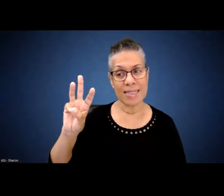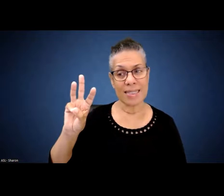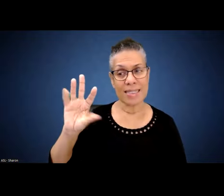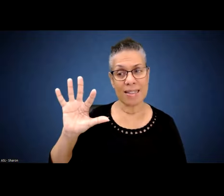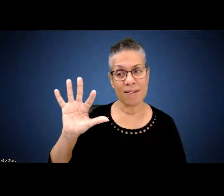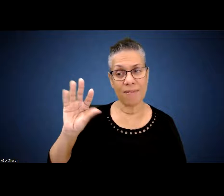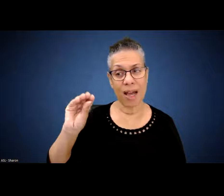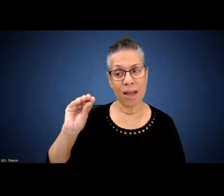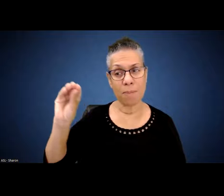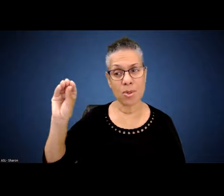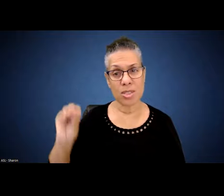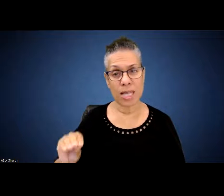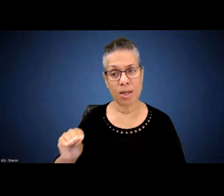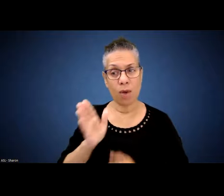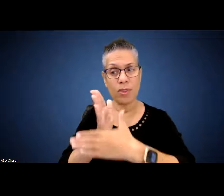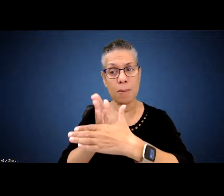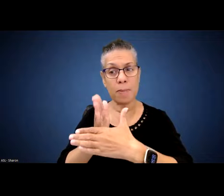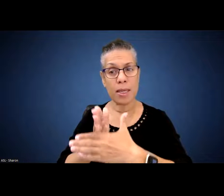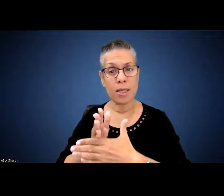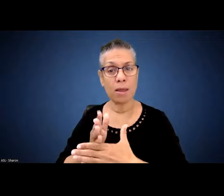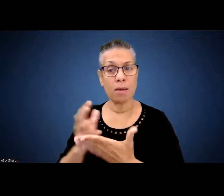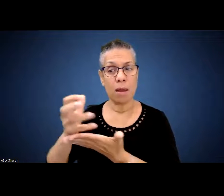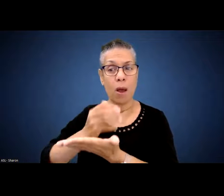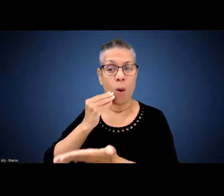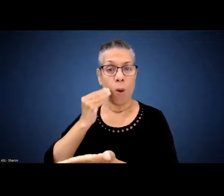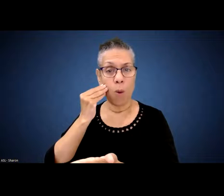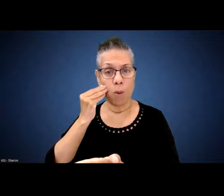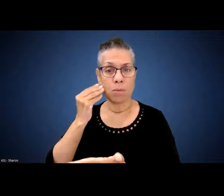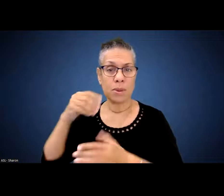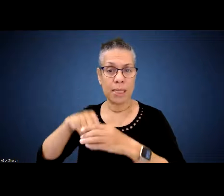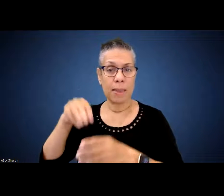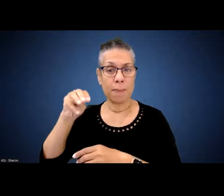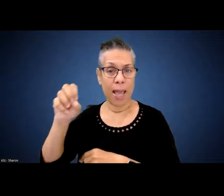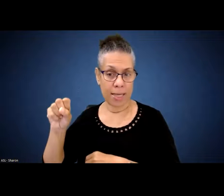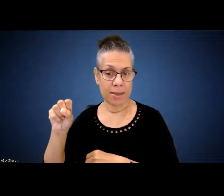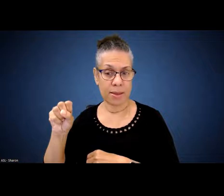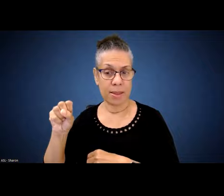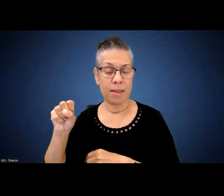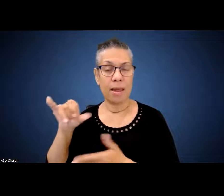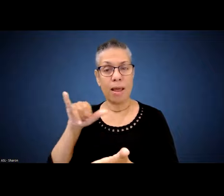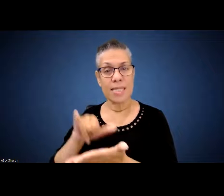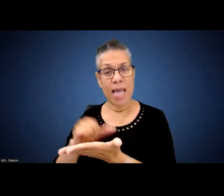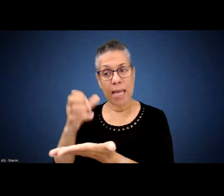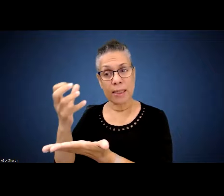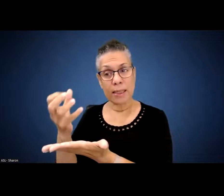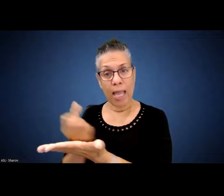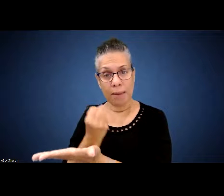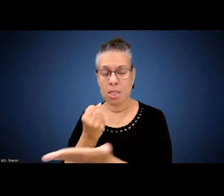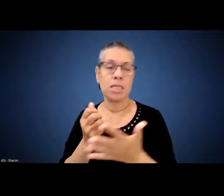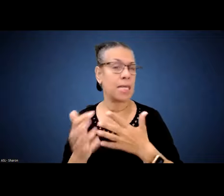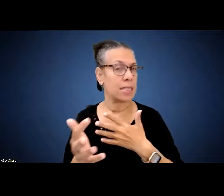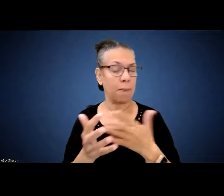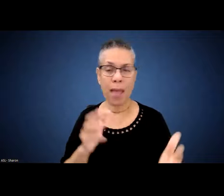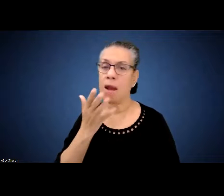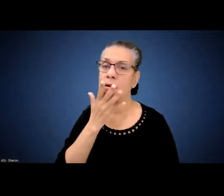65% of the median household income from Massachusetts, is actually capturing, regardless of